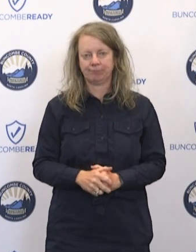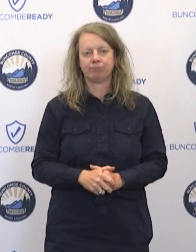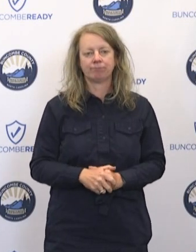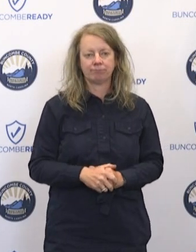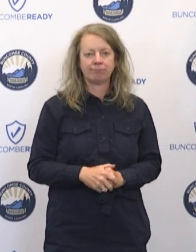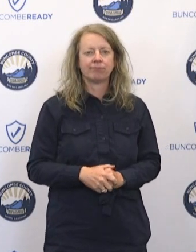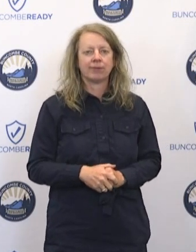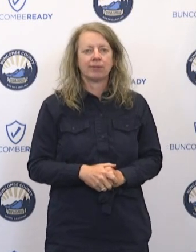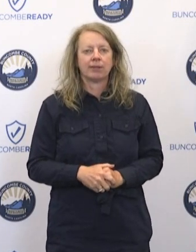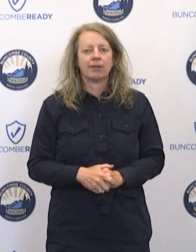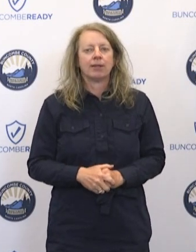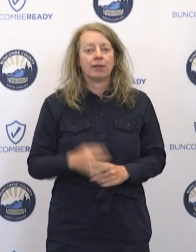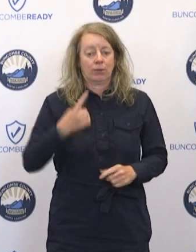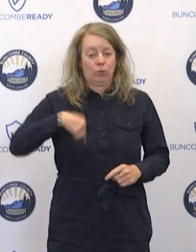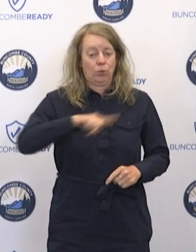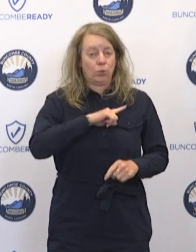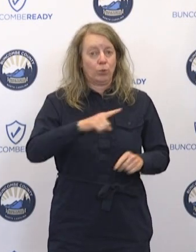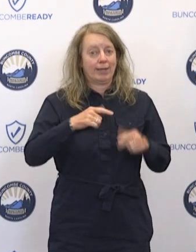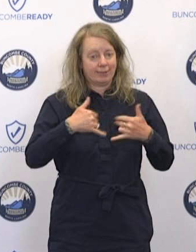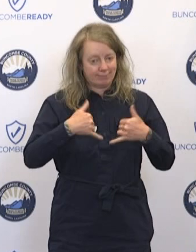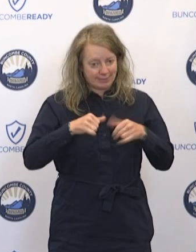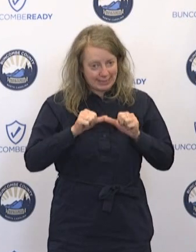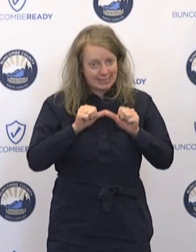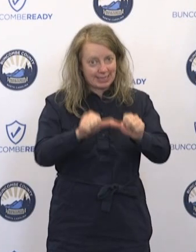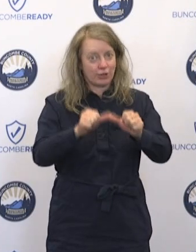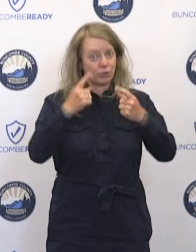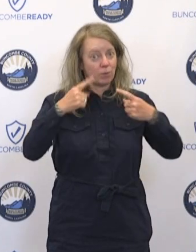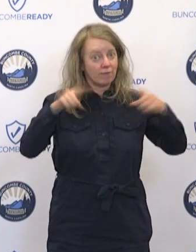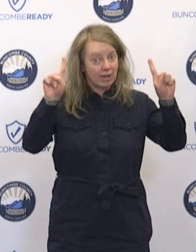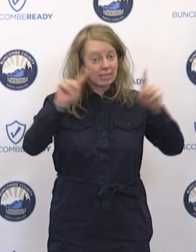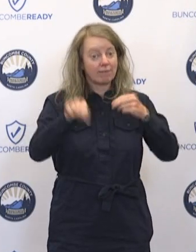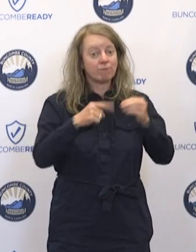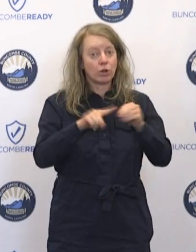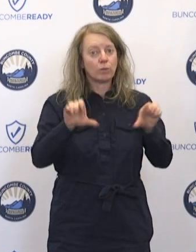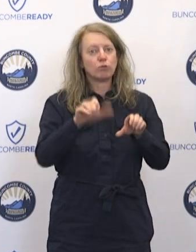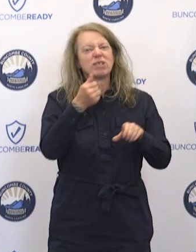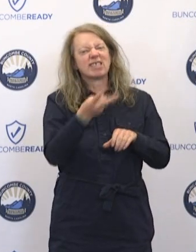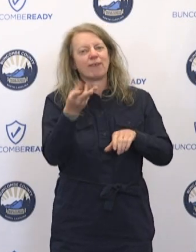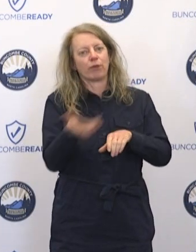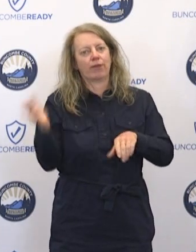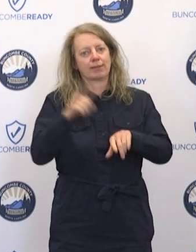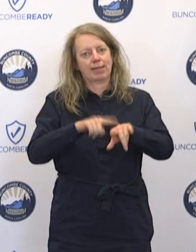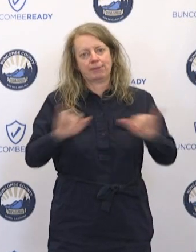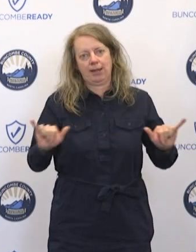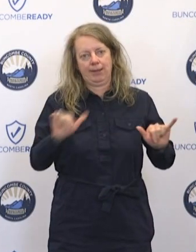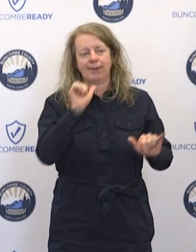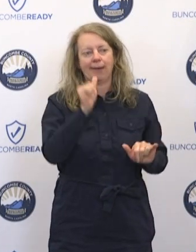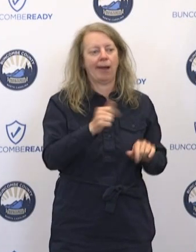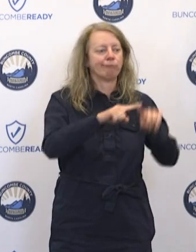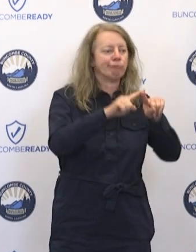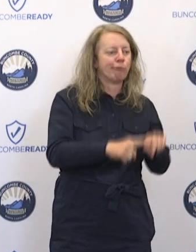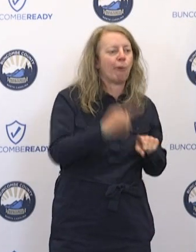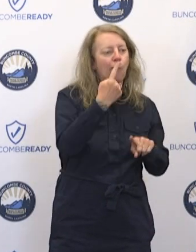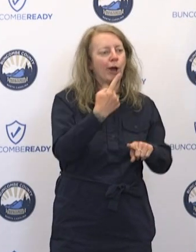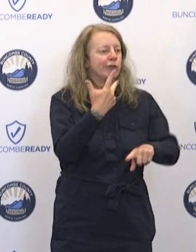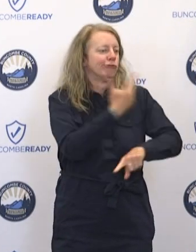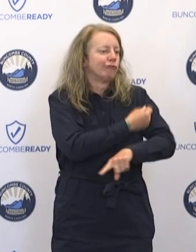We are most effective in reducing the spread of disease when we layer our approaches versus just relying on one